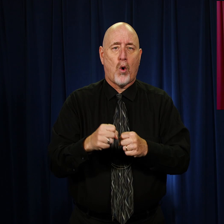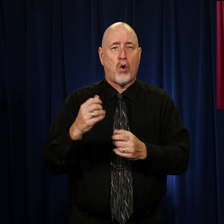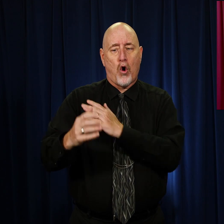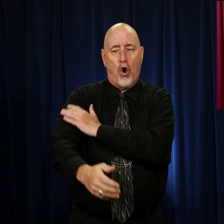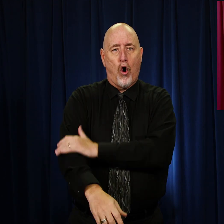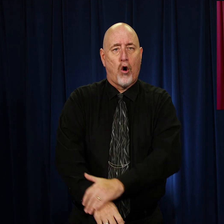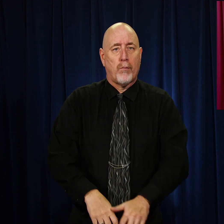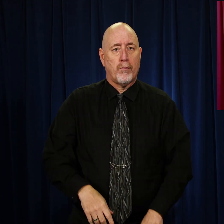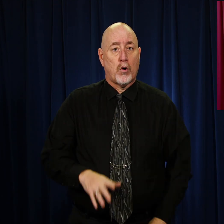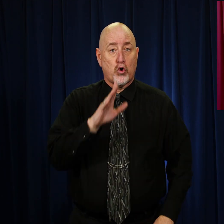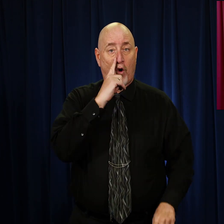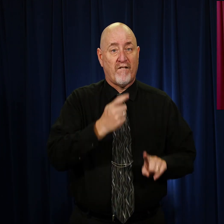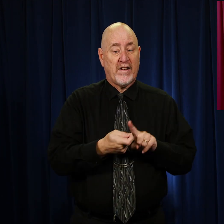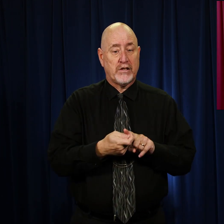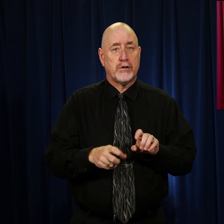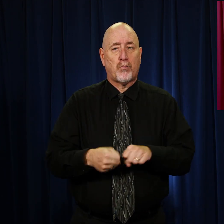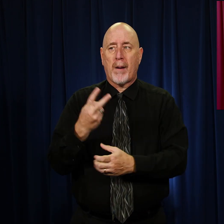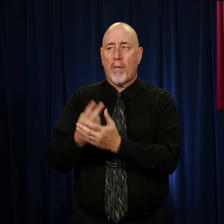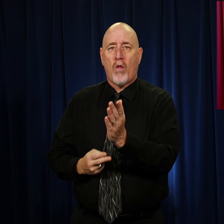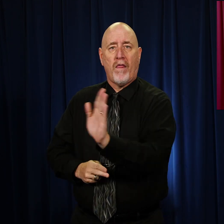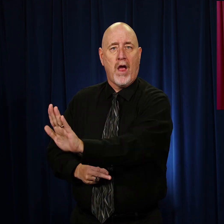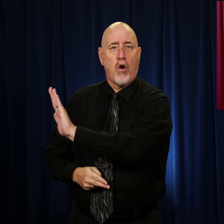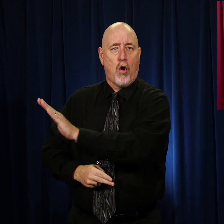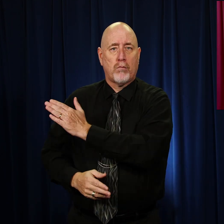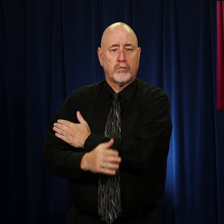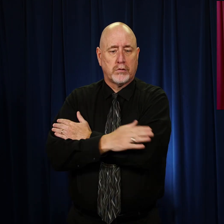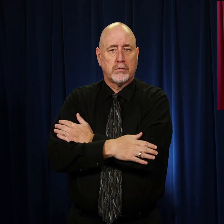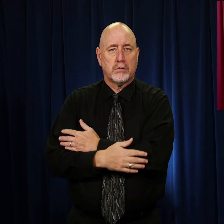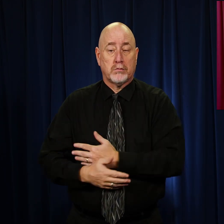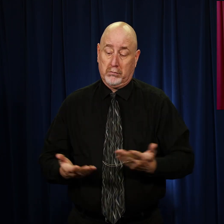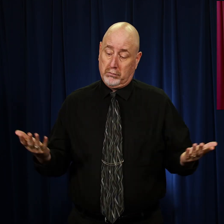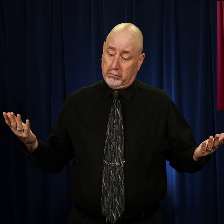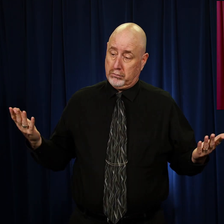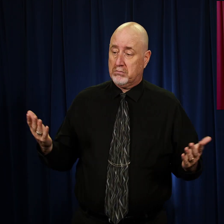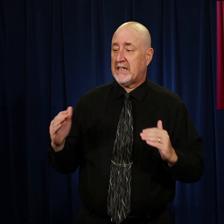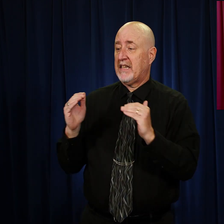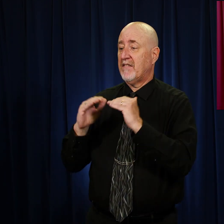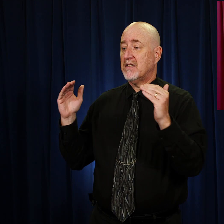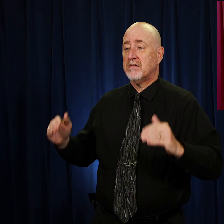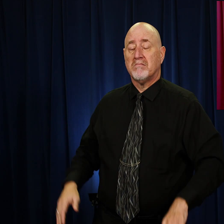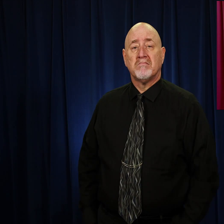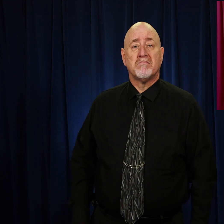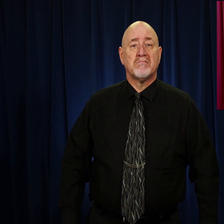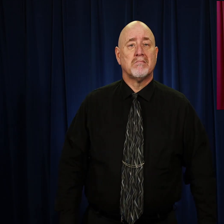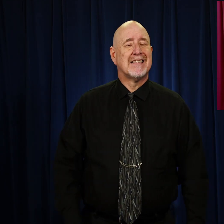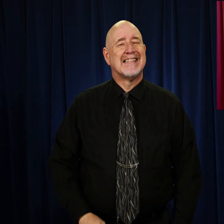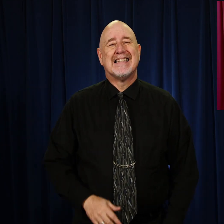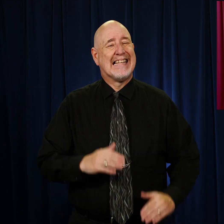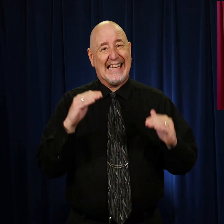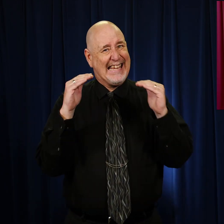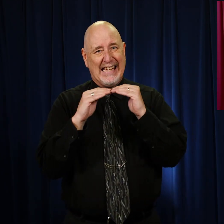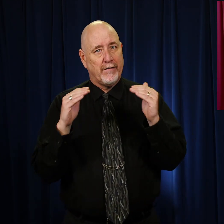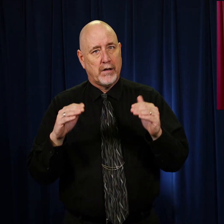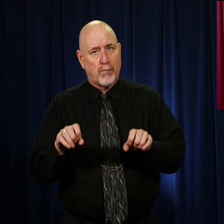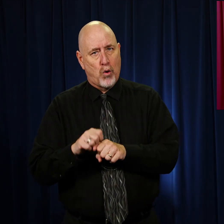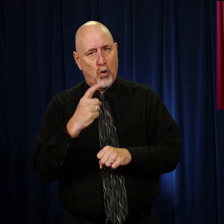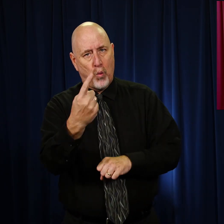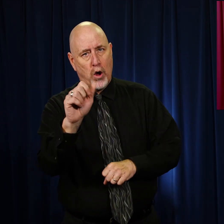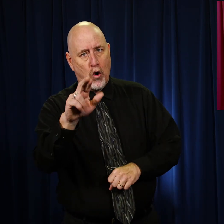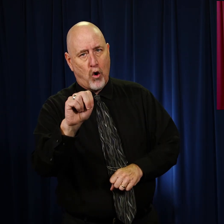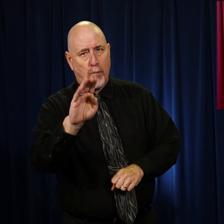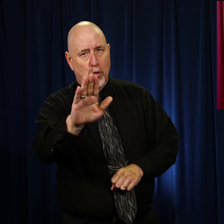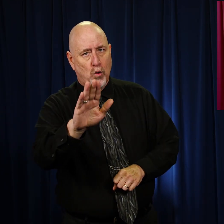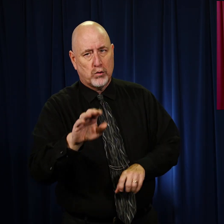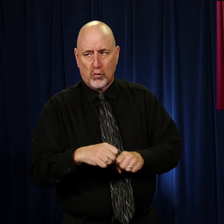one arm. Well, your vengeance was to break both of their arms, and then you say, well, I got even. Well, that wasn't even. They only broke one of your